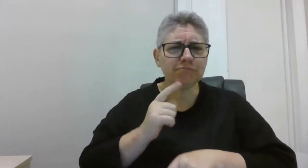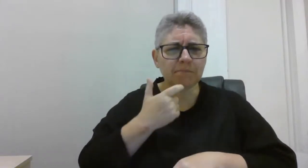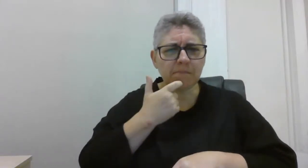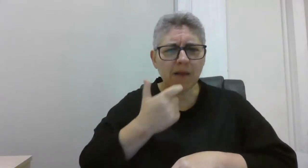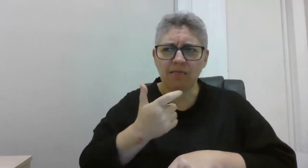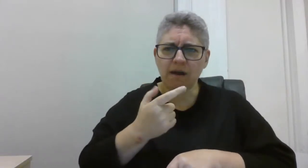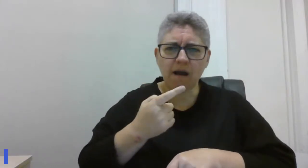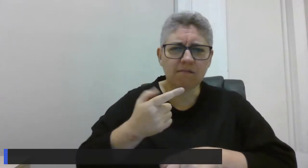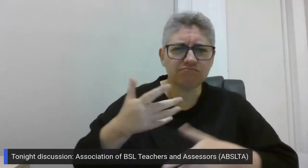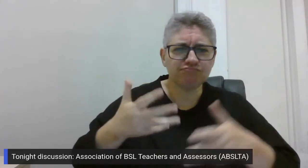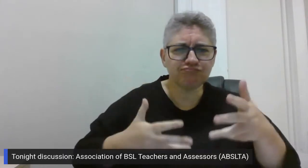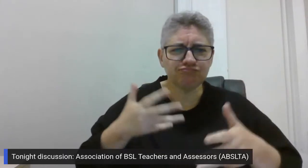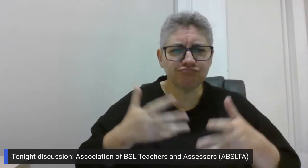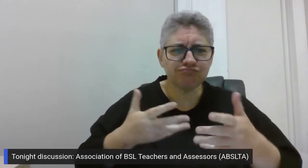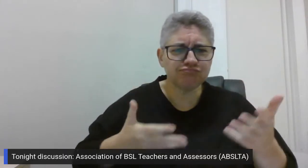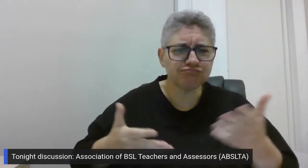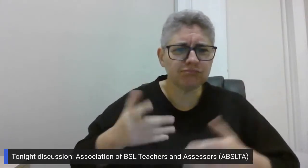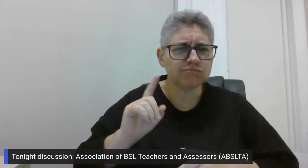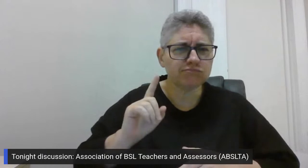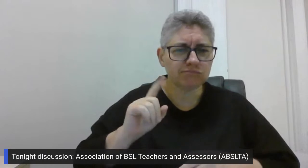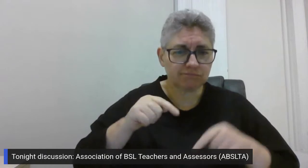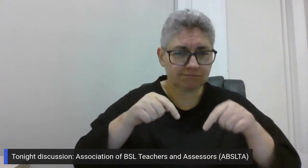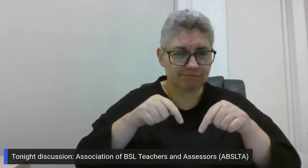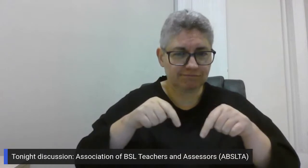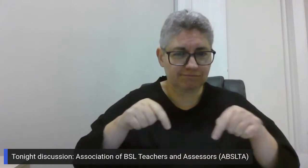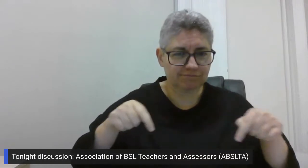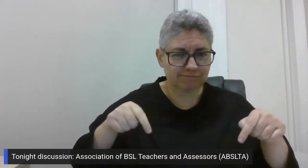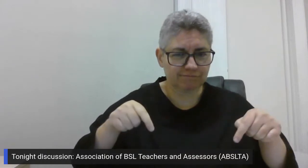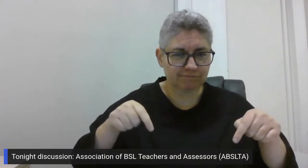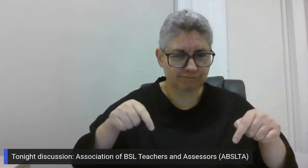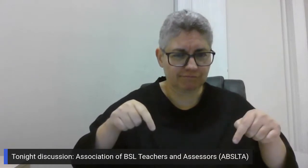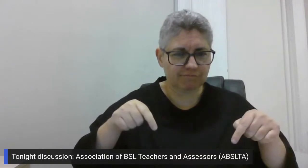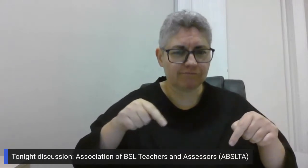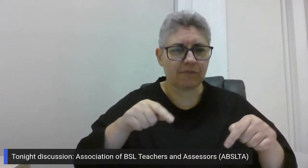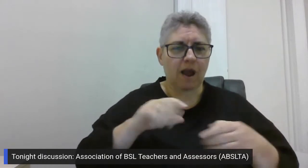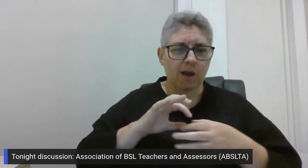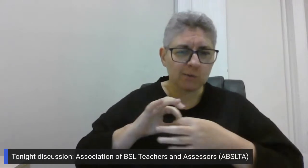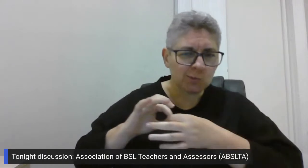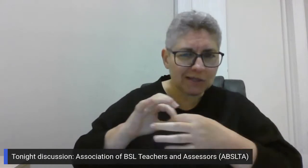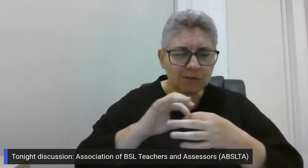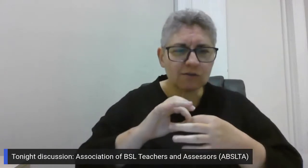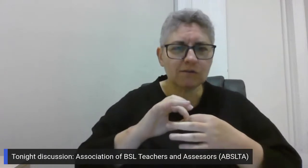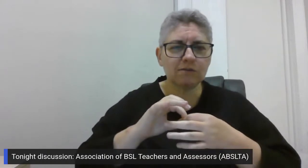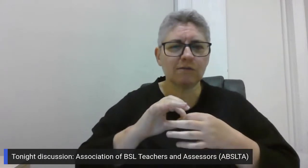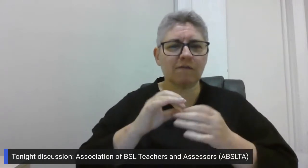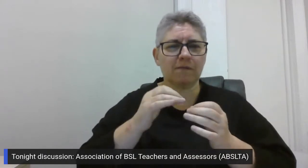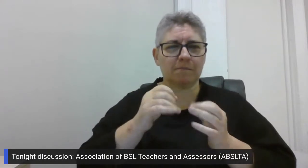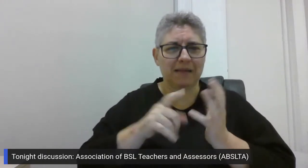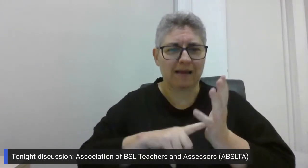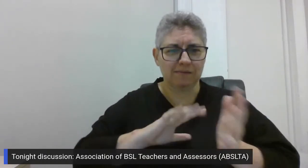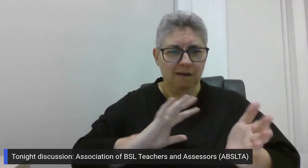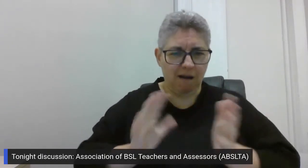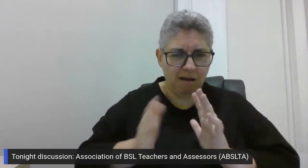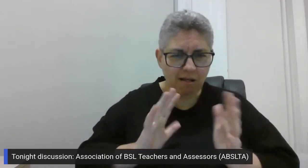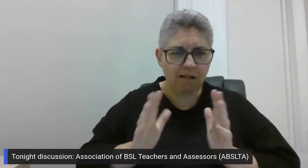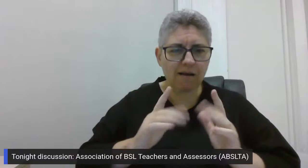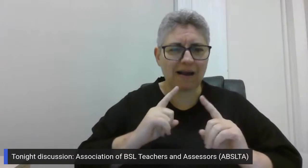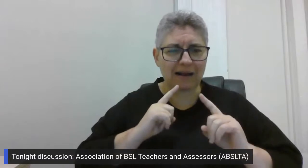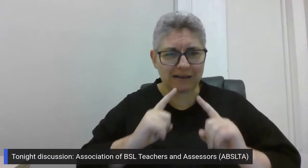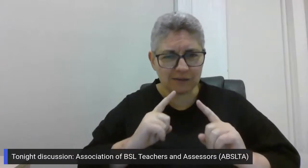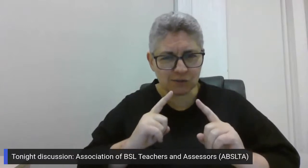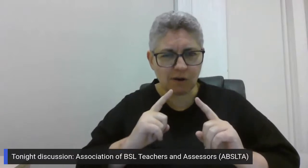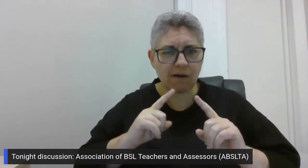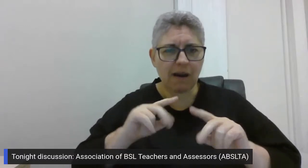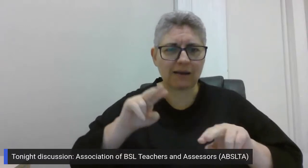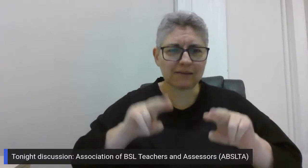here in Scotland. Now tonight's BSL Blethers topic is going to be about the Association